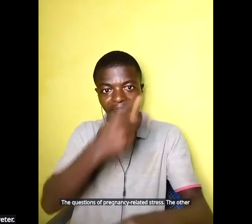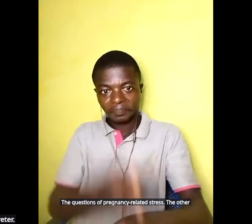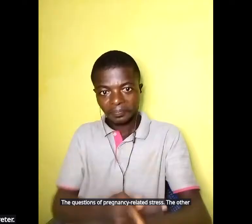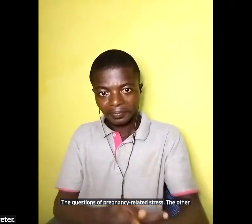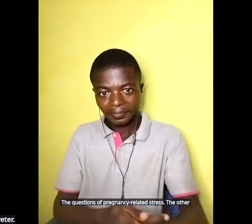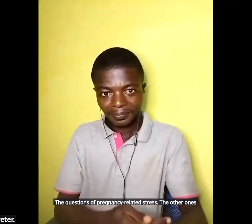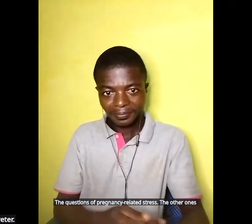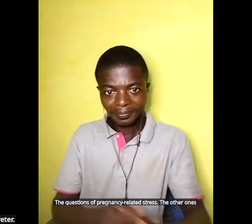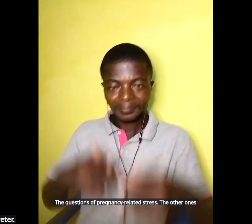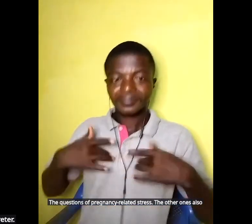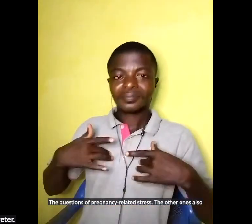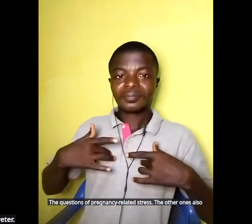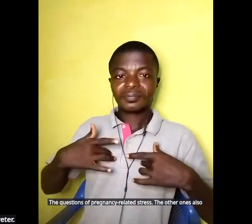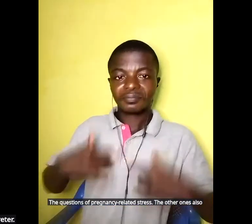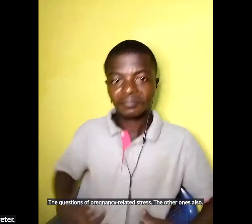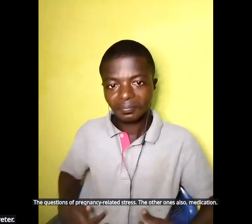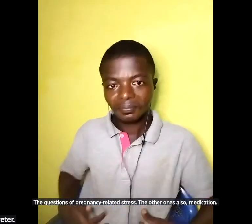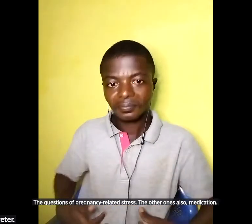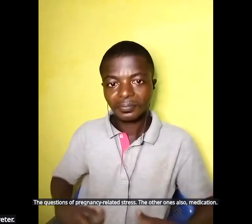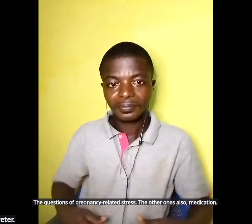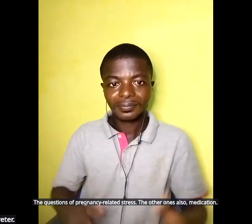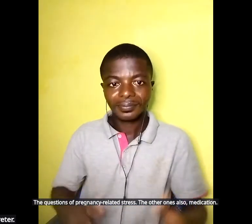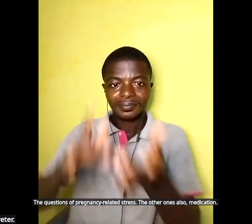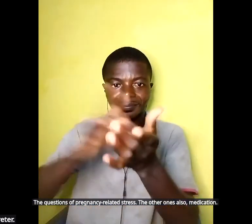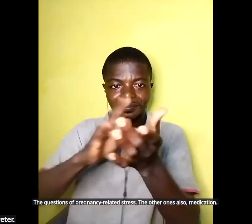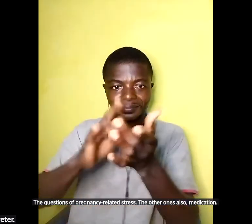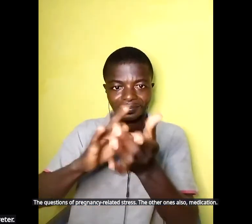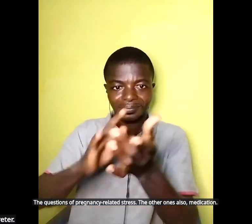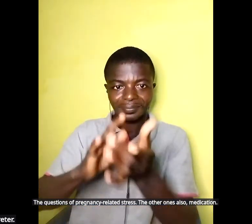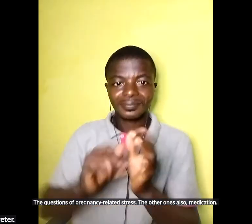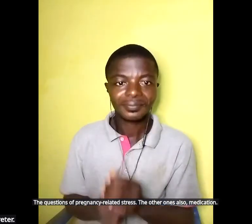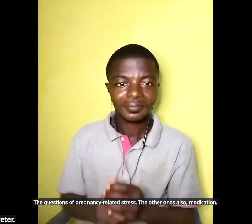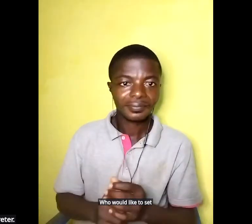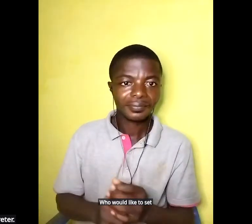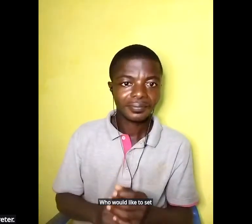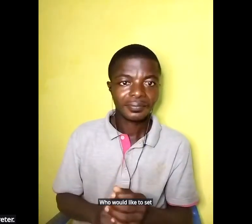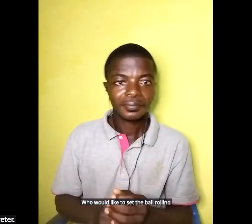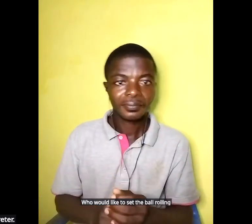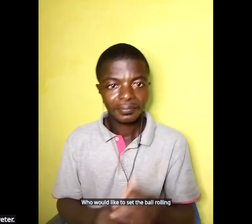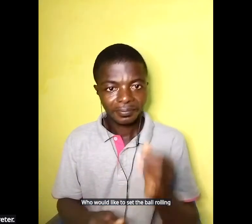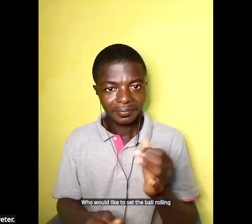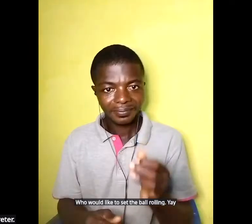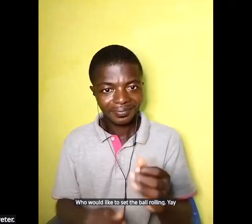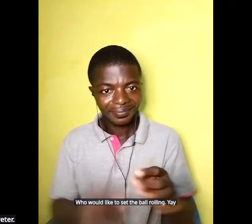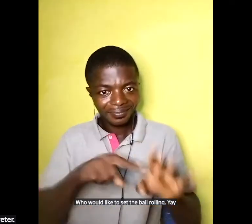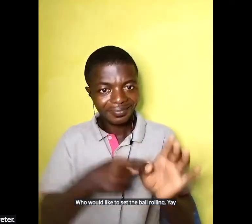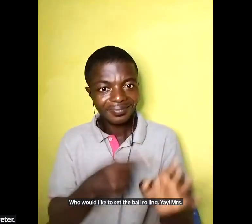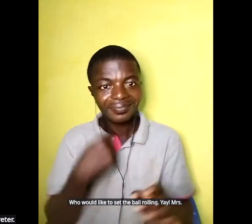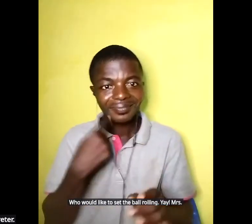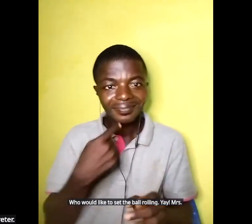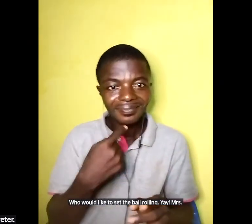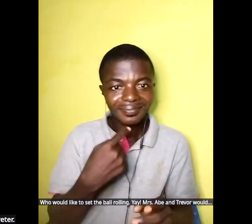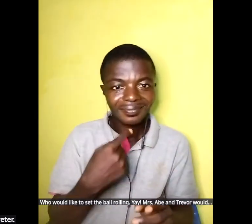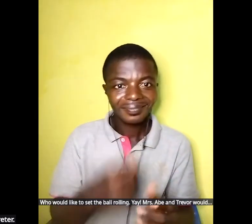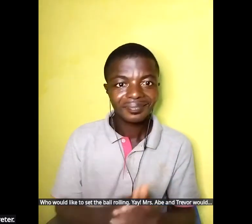also, medication. Who would like to set the ball rolling? Yay, Mrs. Obintrebe